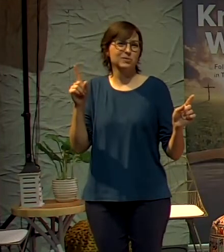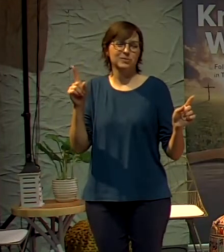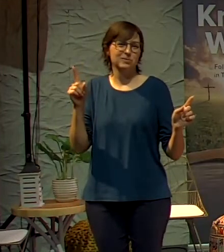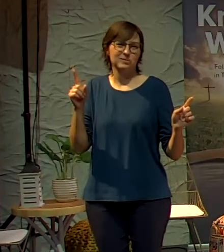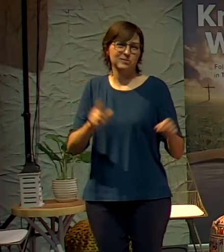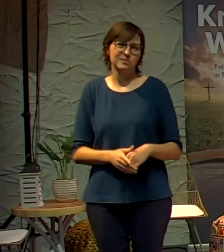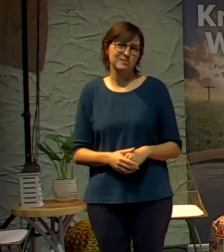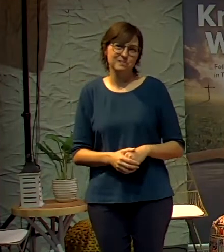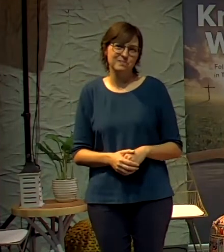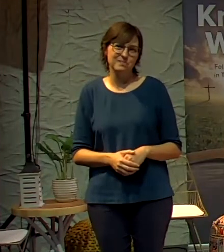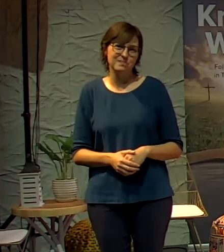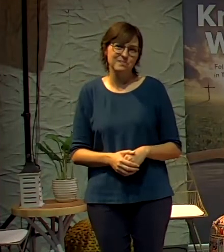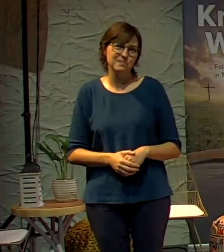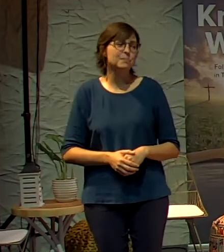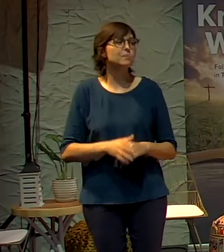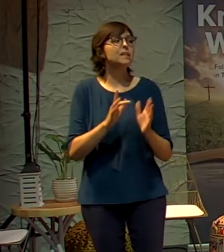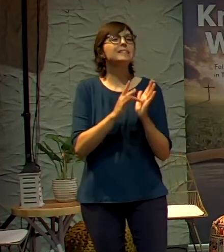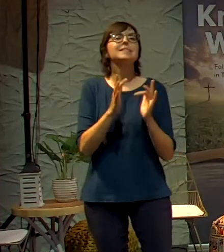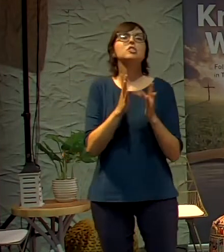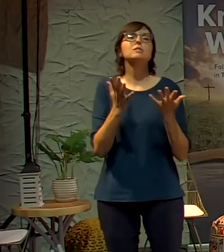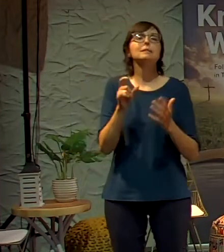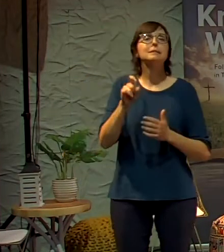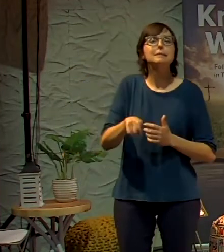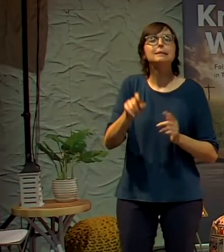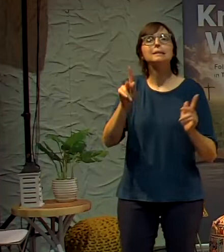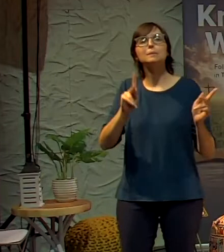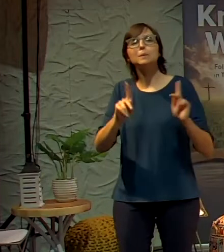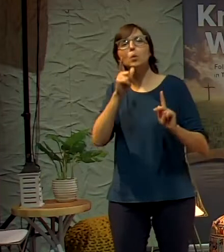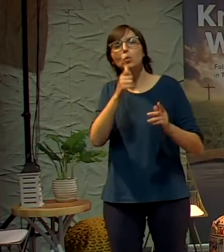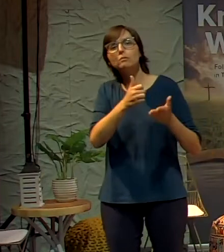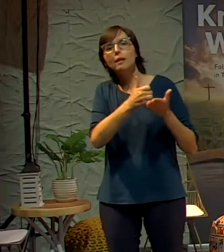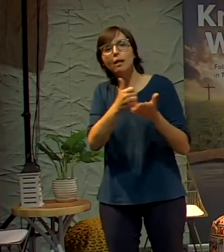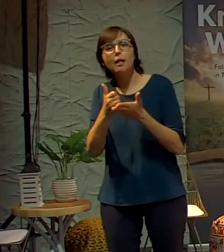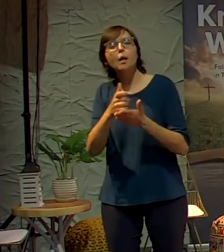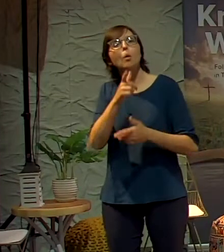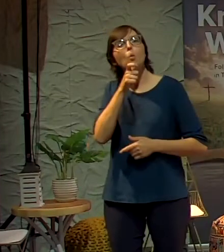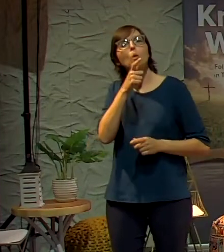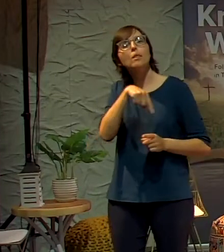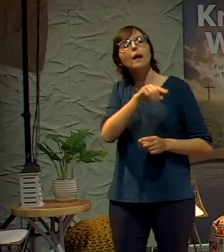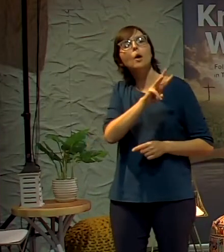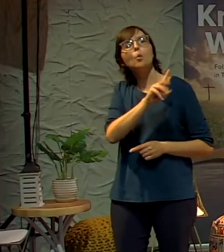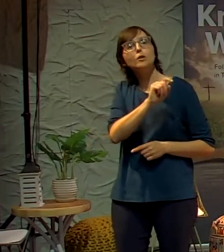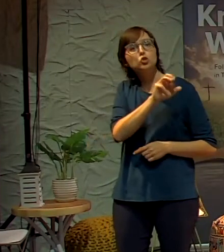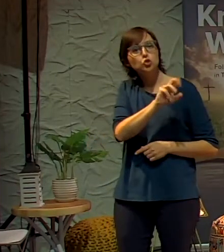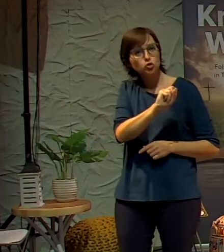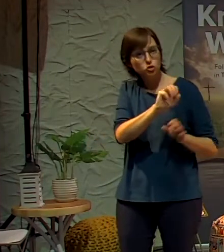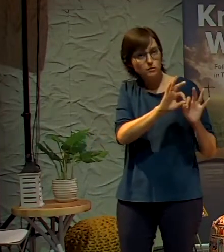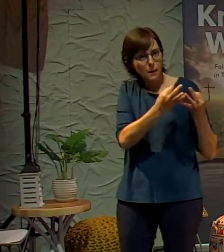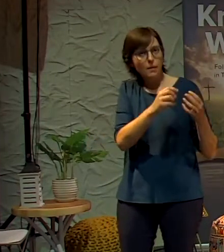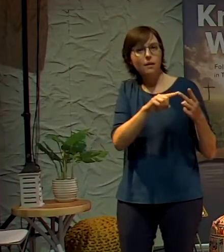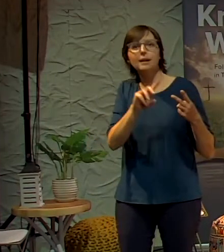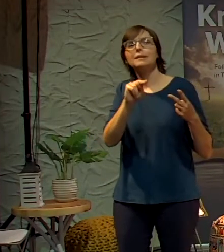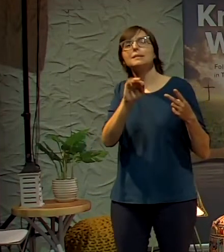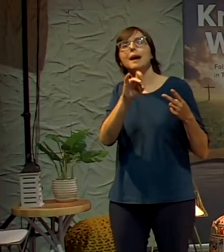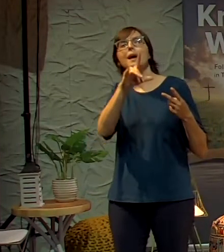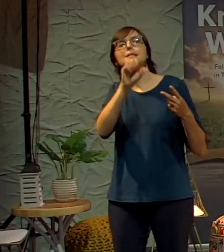way. Jesus needed harvest hands. And their names were the Winters and the Nicelys and some others to help you